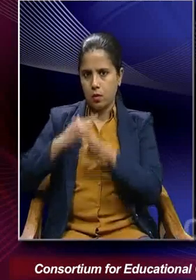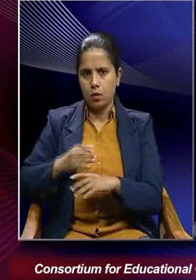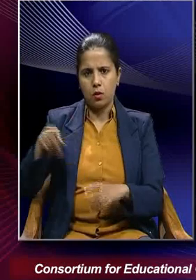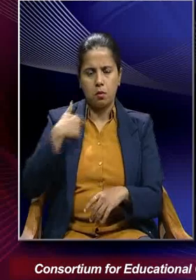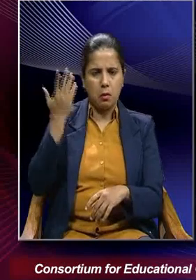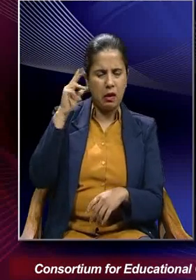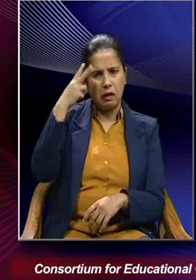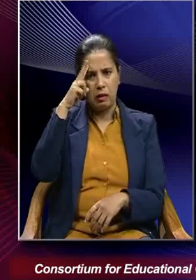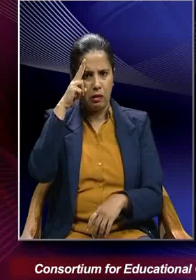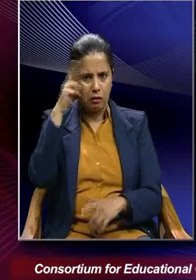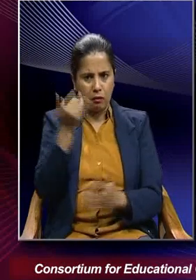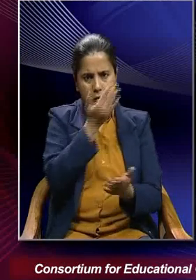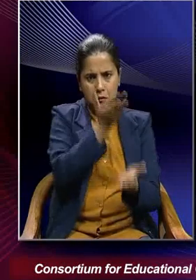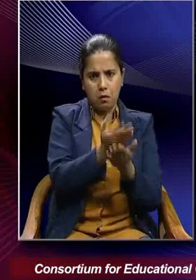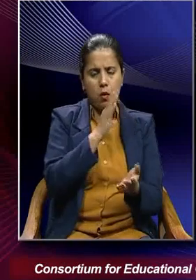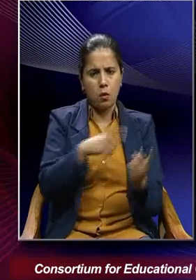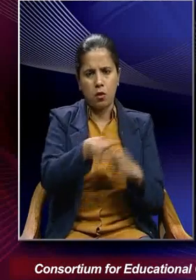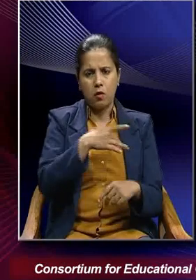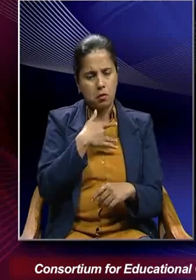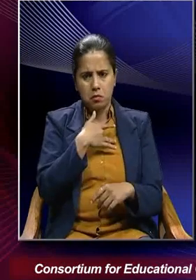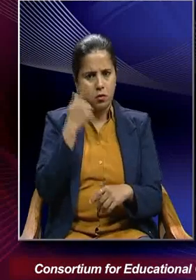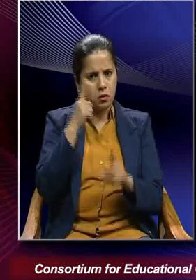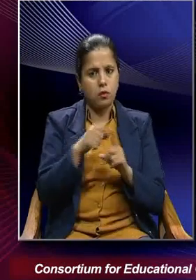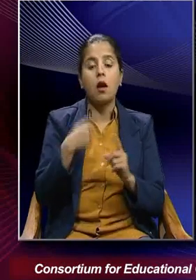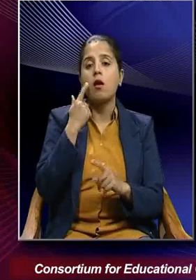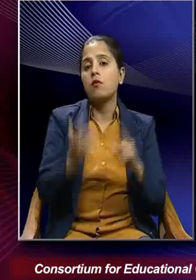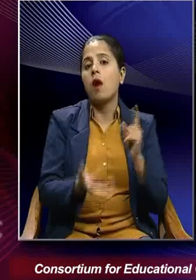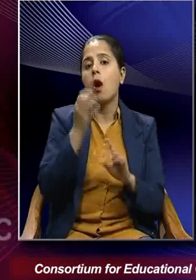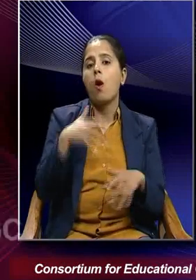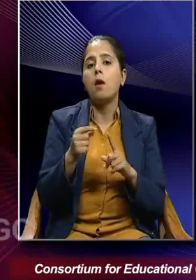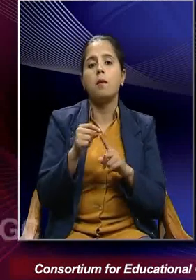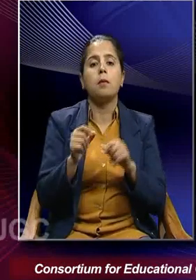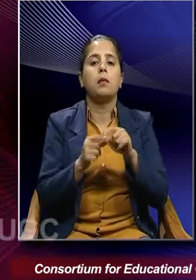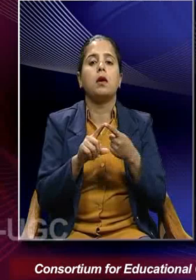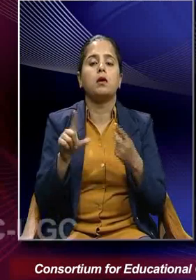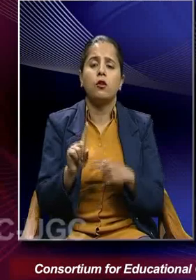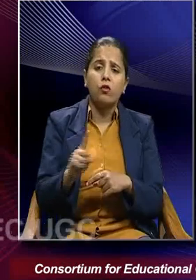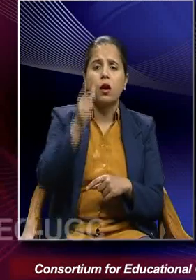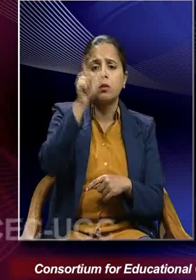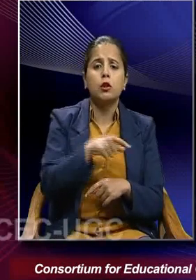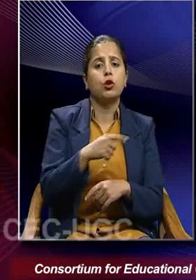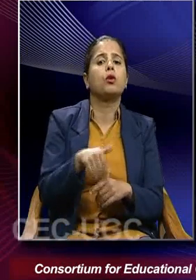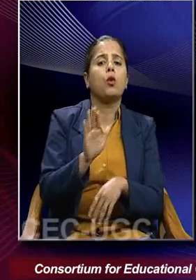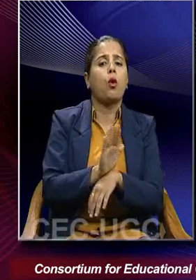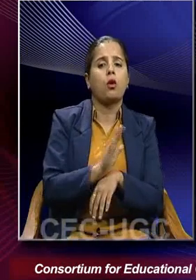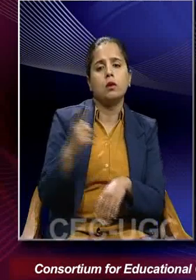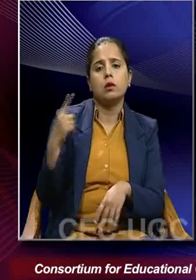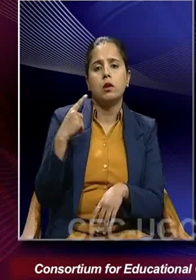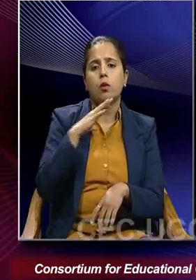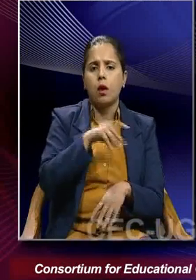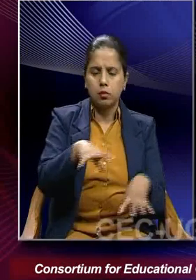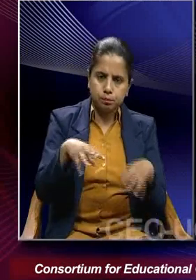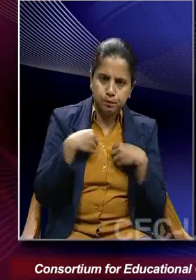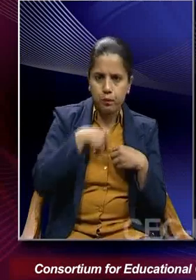skeptical of the proposed rebellion. So we find that how Patel was one of the first Congress leaders to accept the partition of